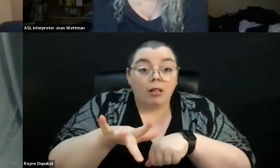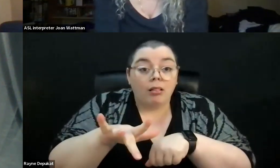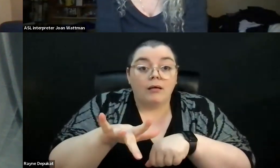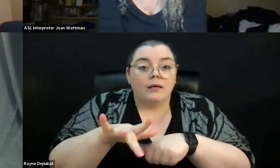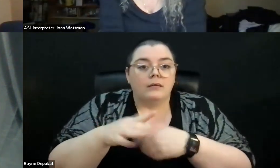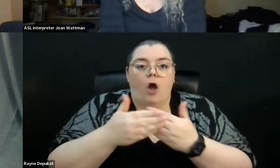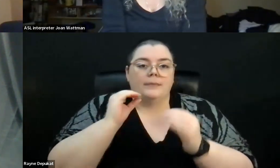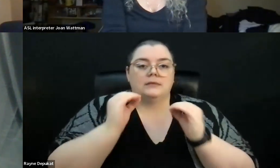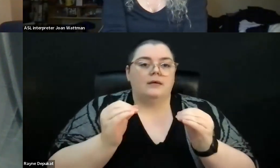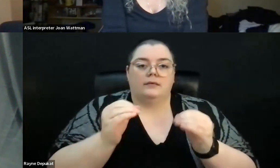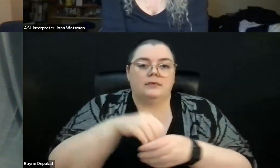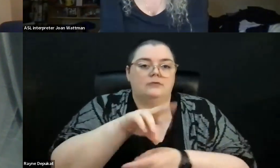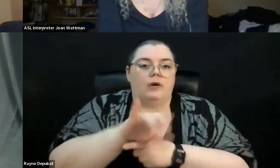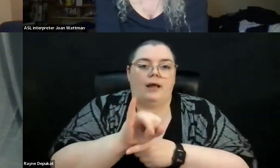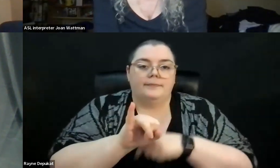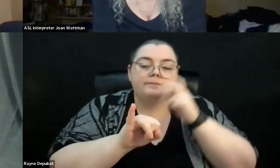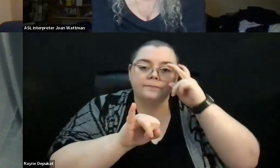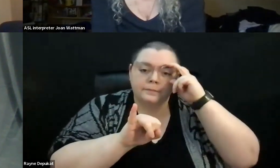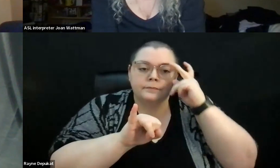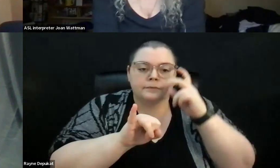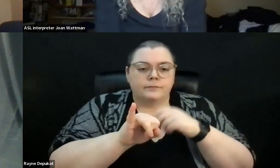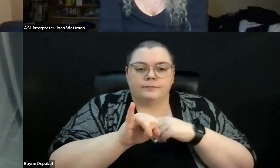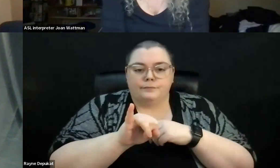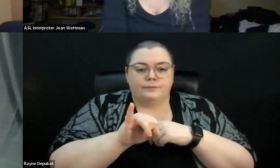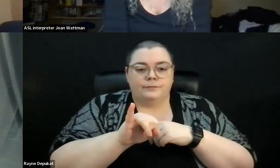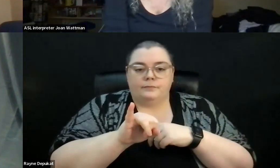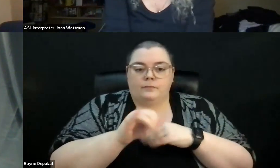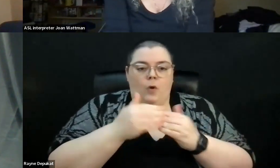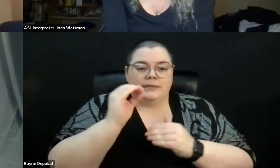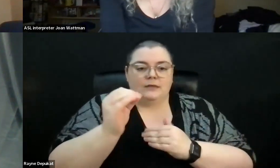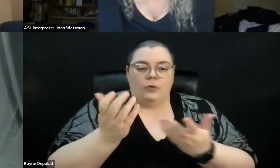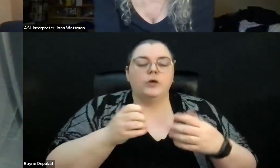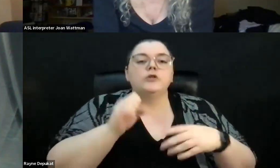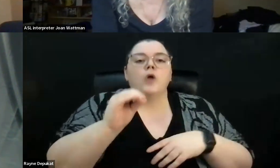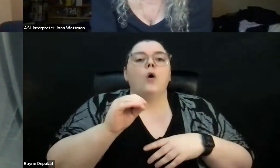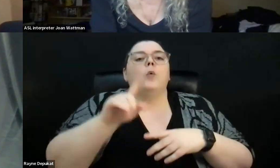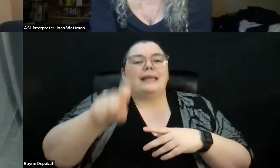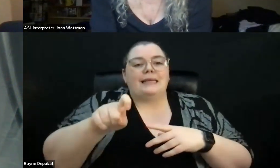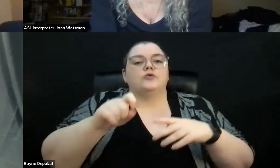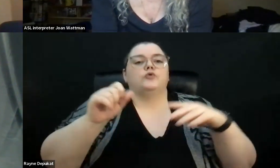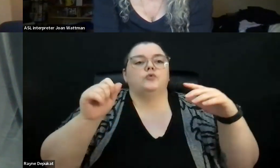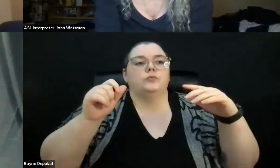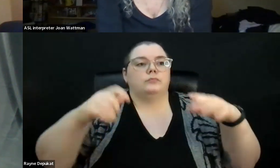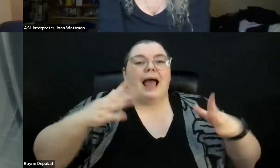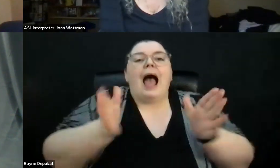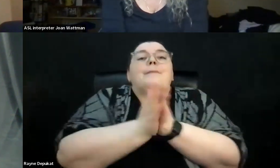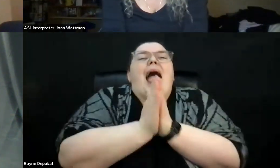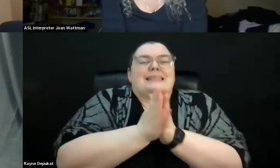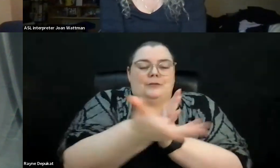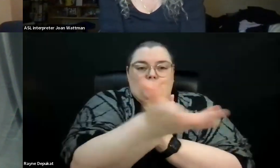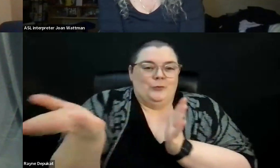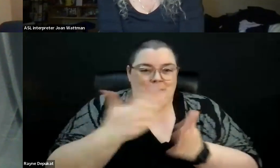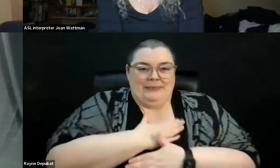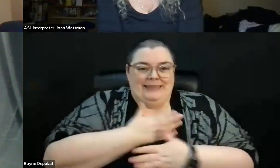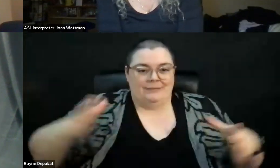basically. And the people who are available in any given day are almost 0. So we need